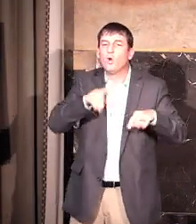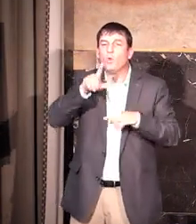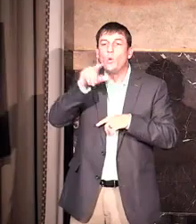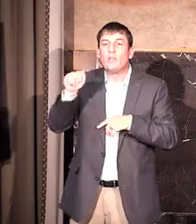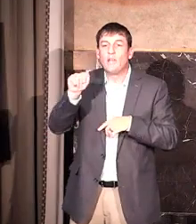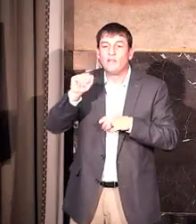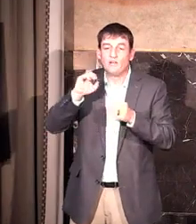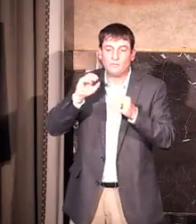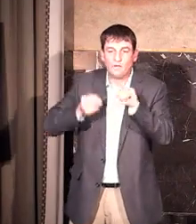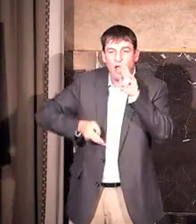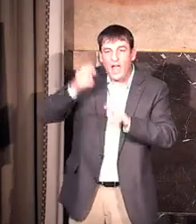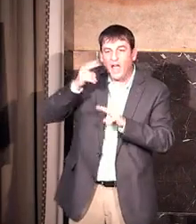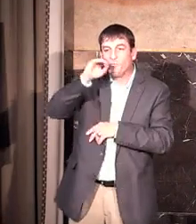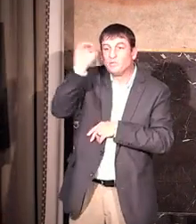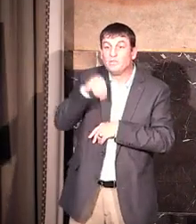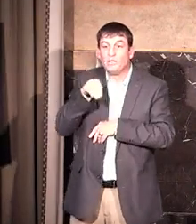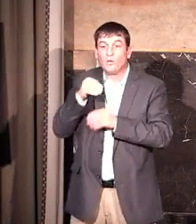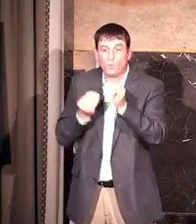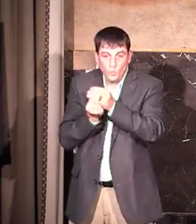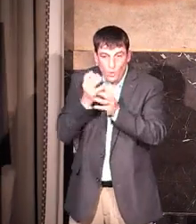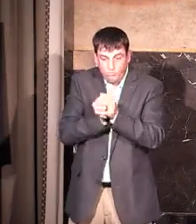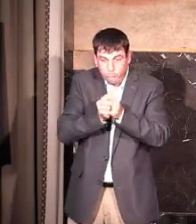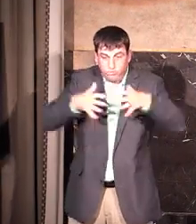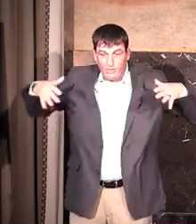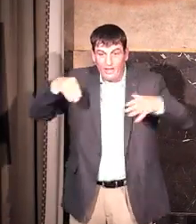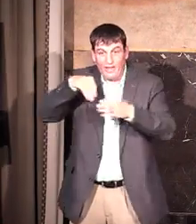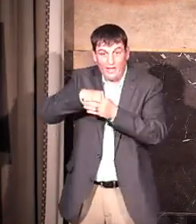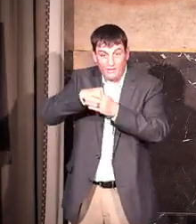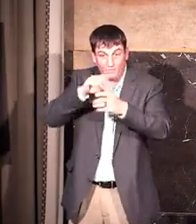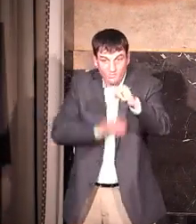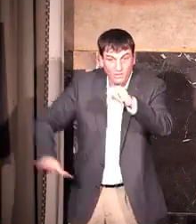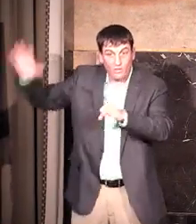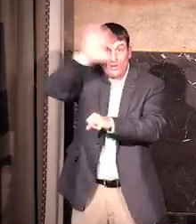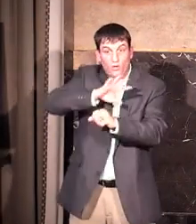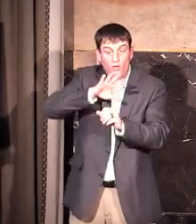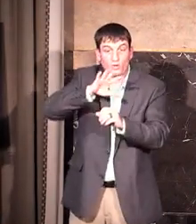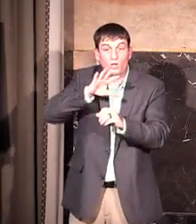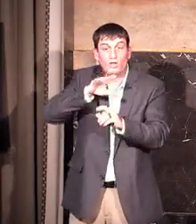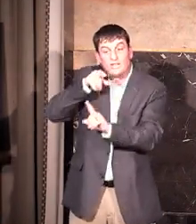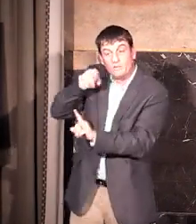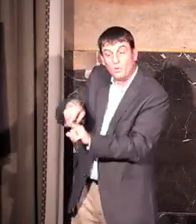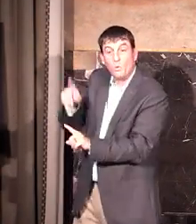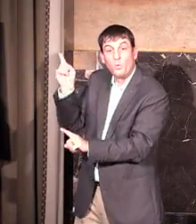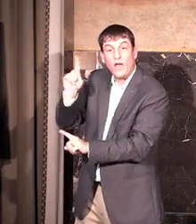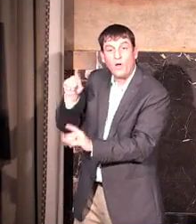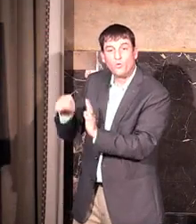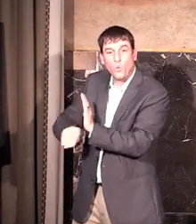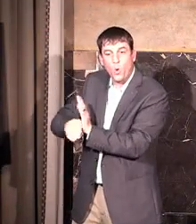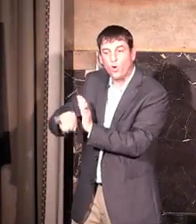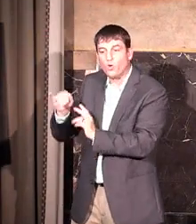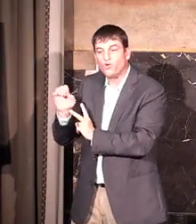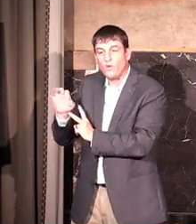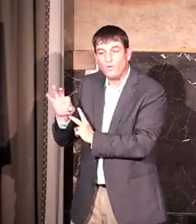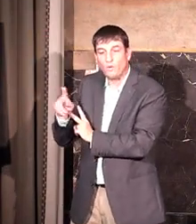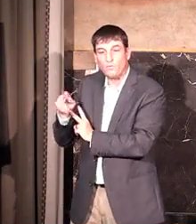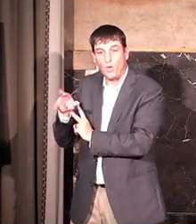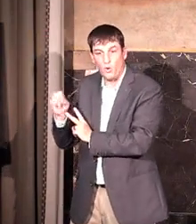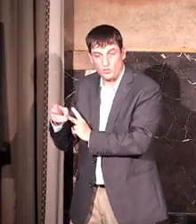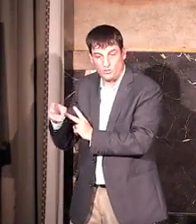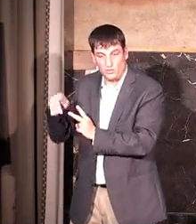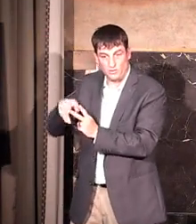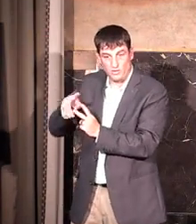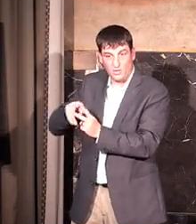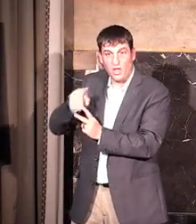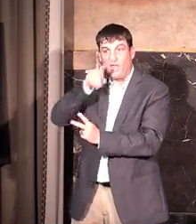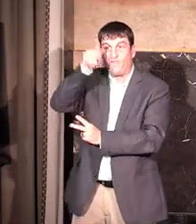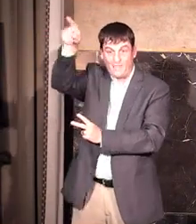growth rate of cases in the country, and particularly centered down in the New Orleans and Jefferson Parish areas, that they were really focused on our